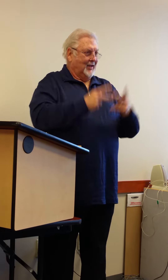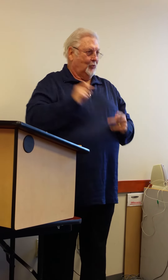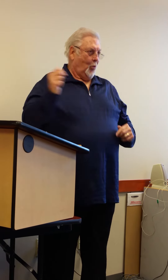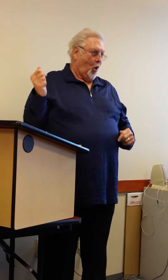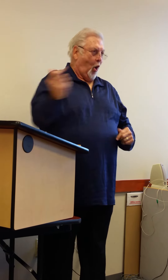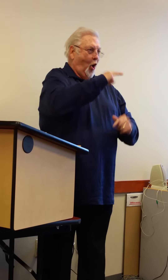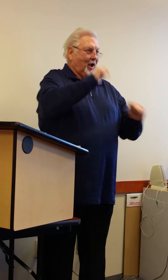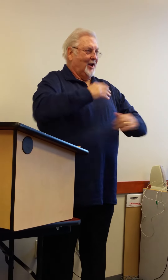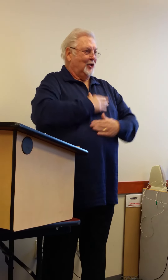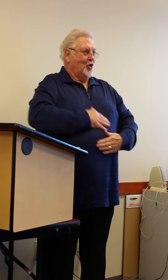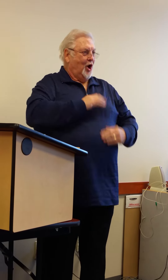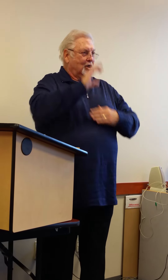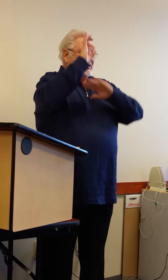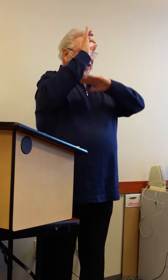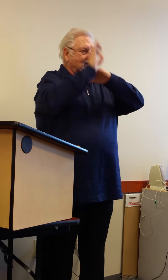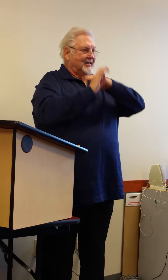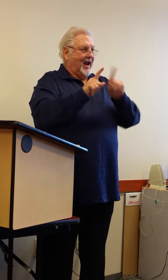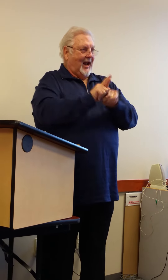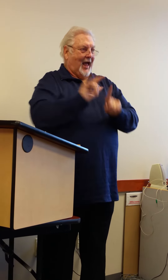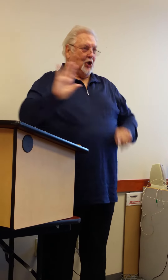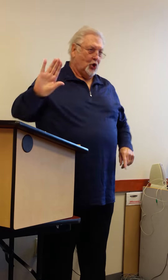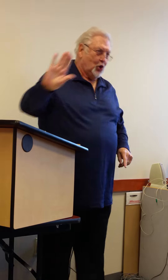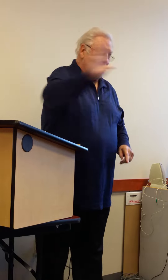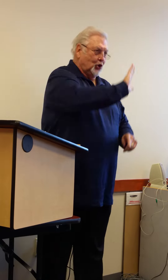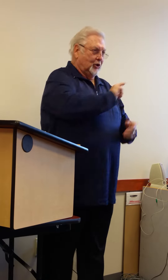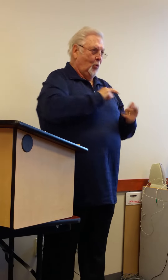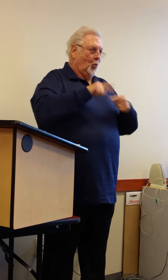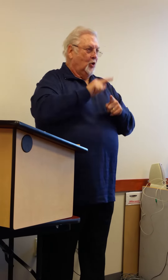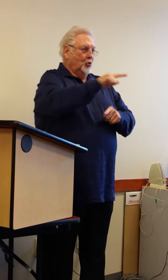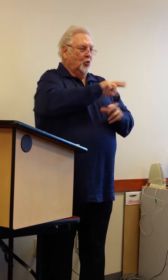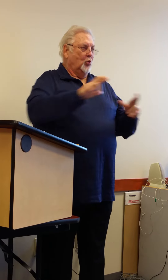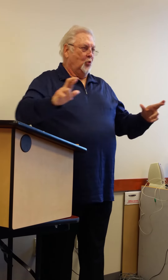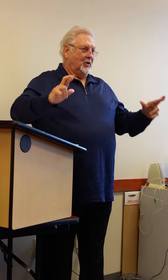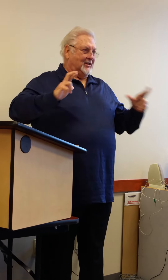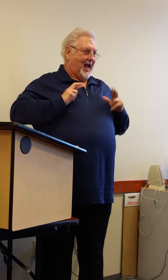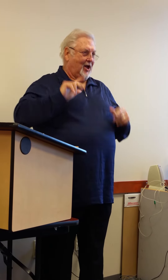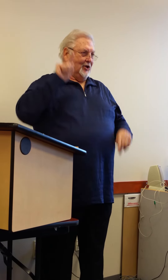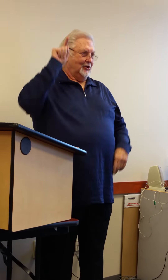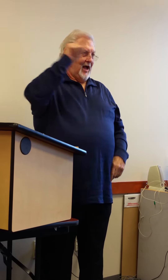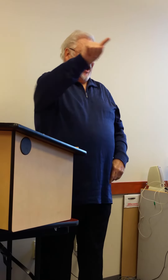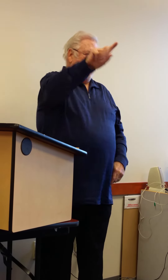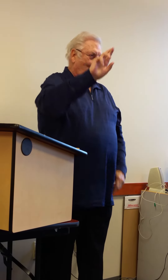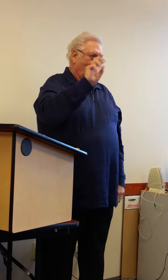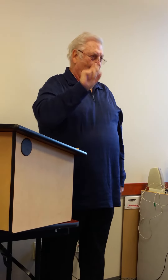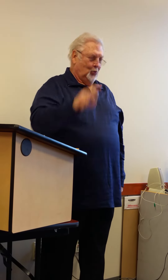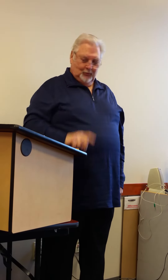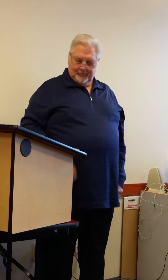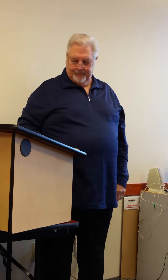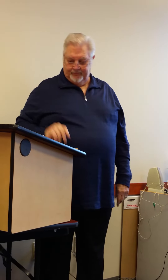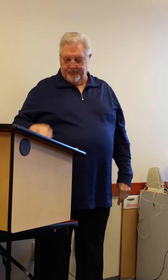have a happy place that all can enjoy the sunsetting years as you retire and you want to do down the